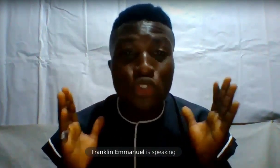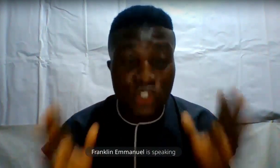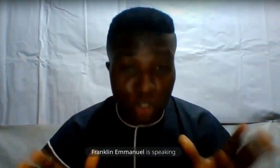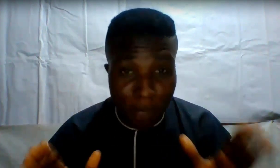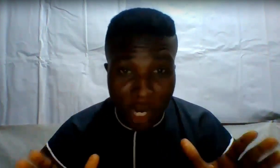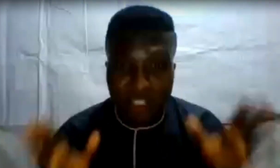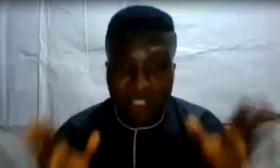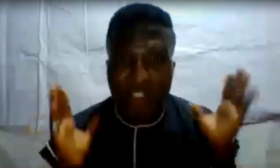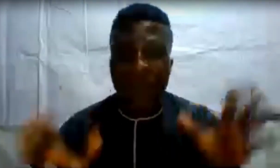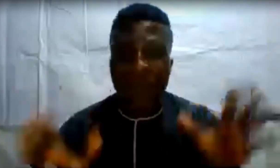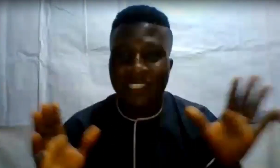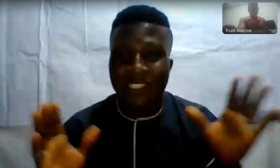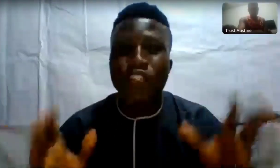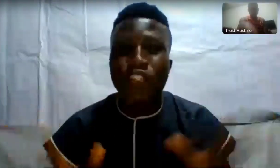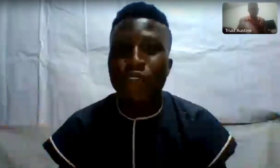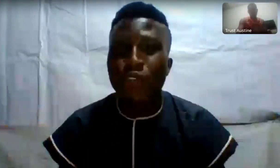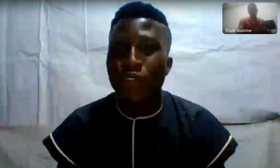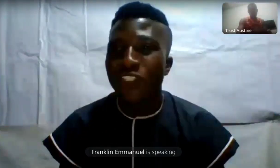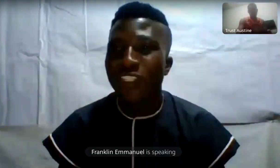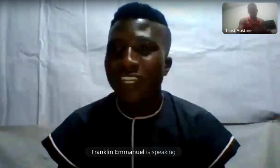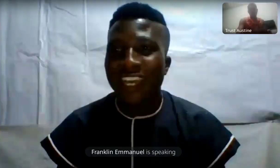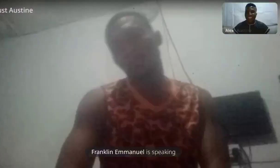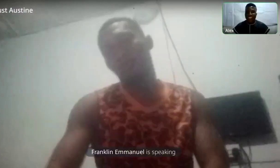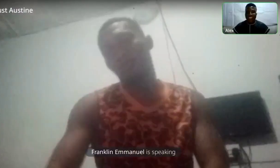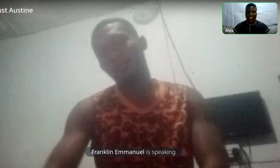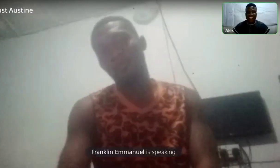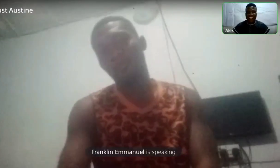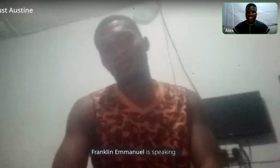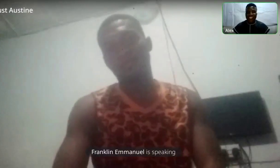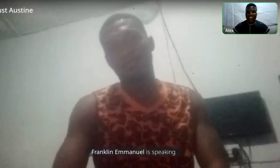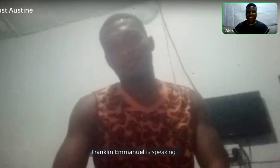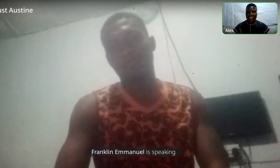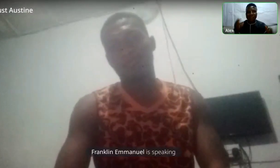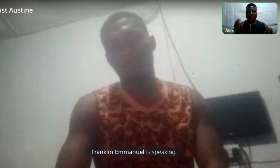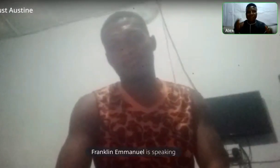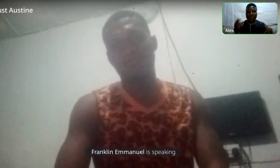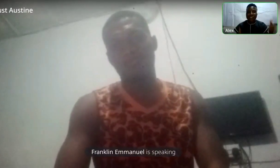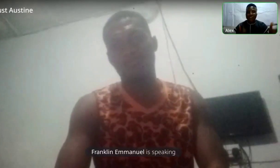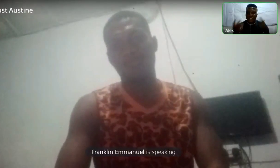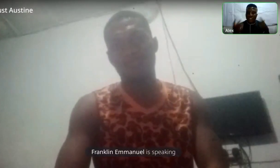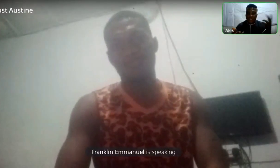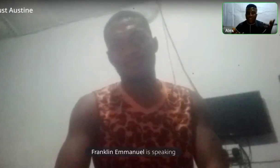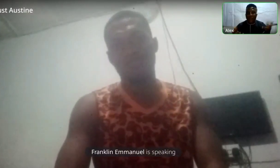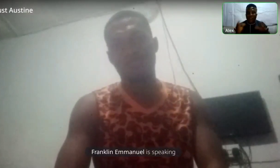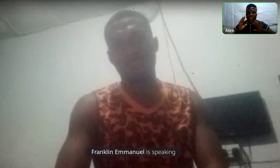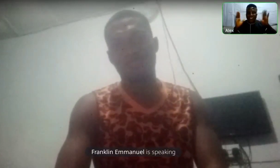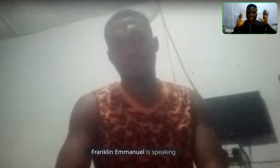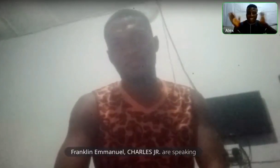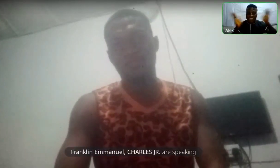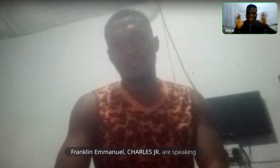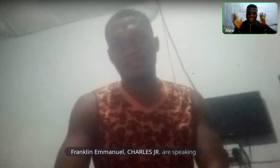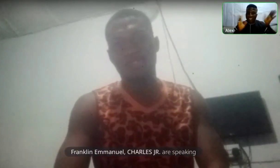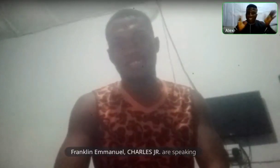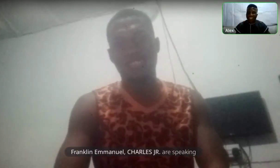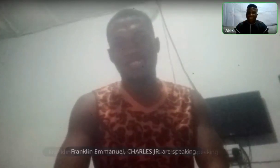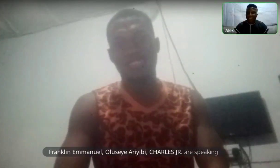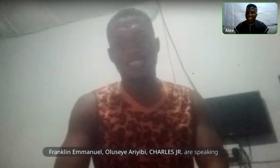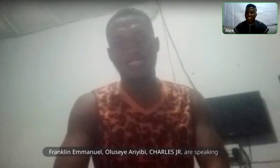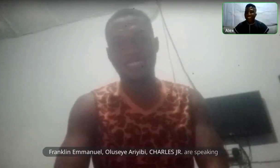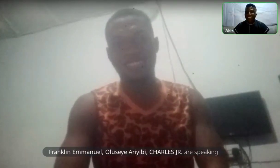can just put on your video to just say hi. And I'm so sorry if I didn't call you, but don't worry, you get your chance